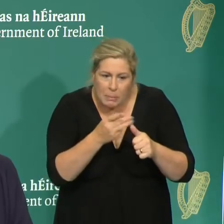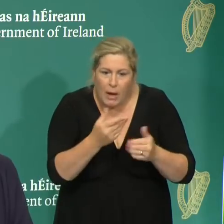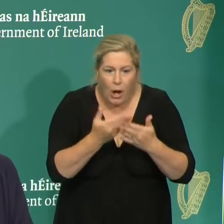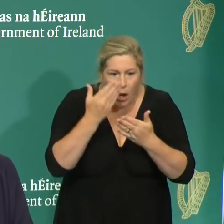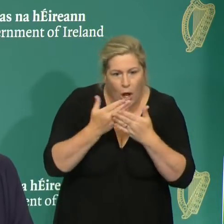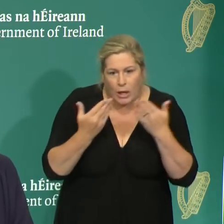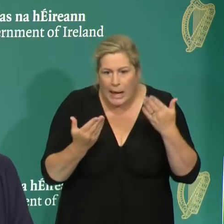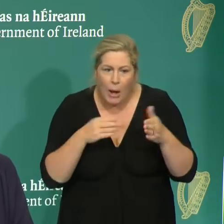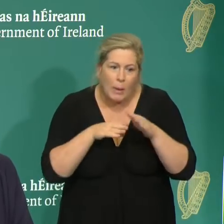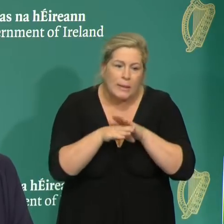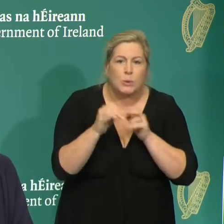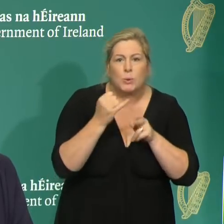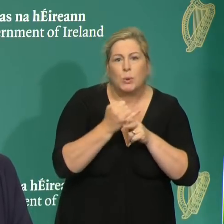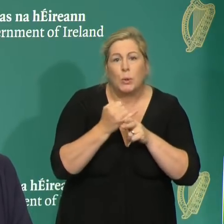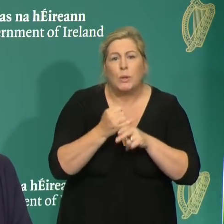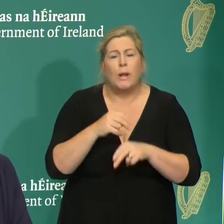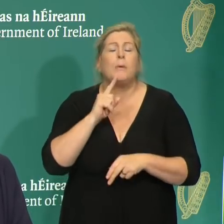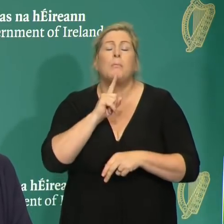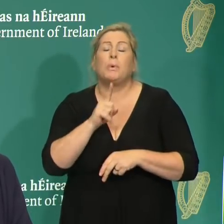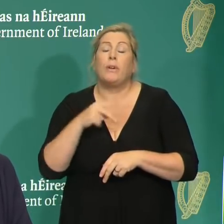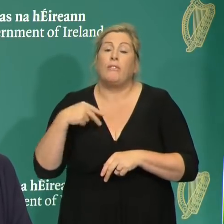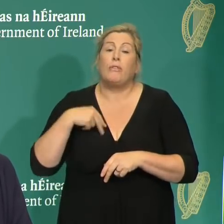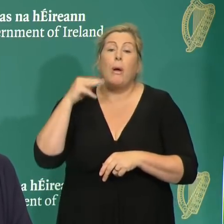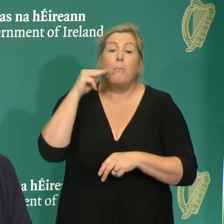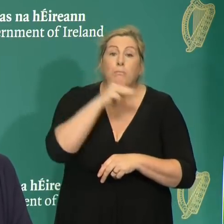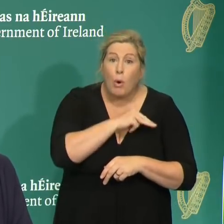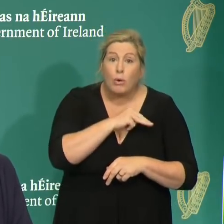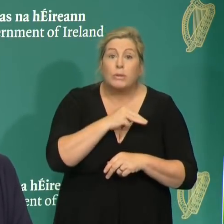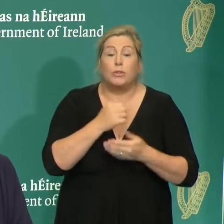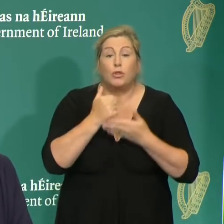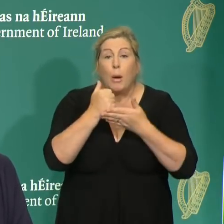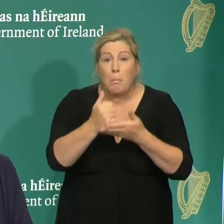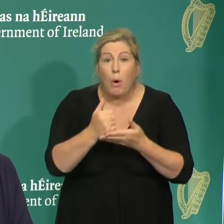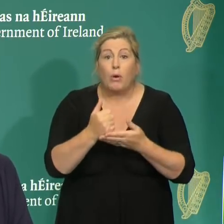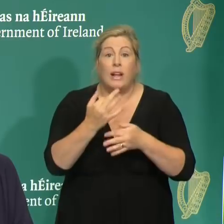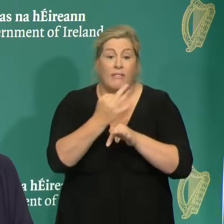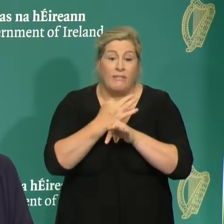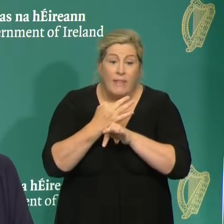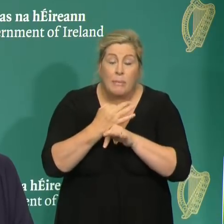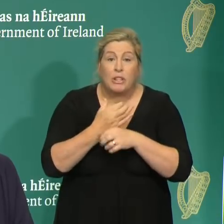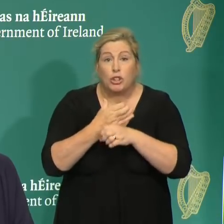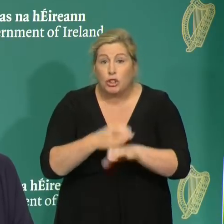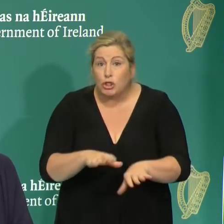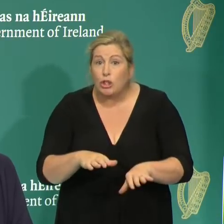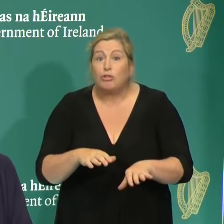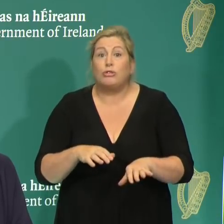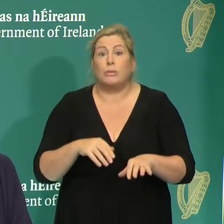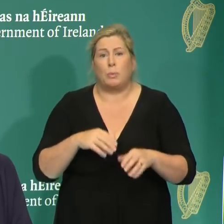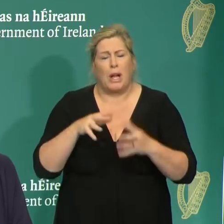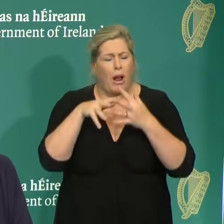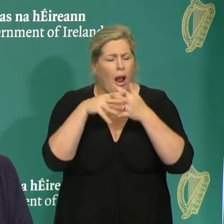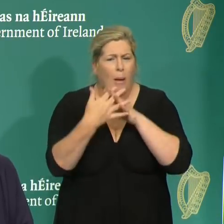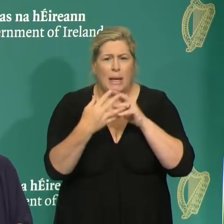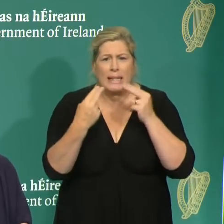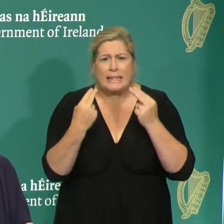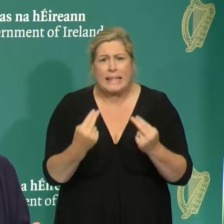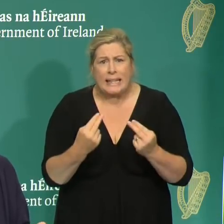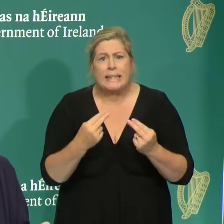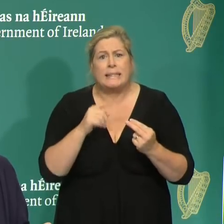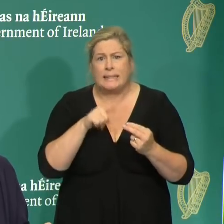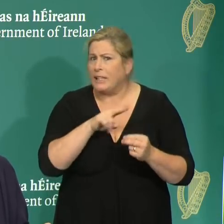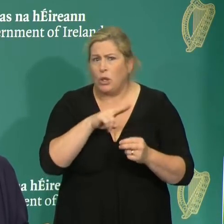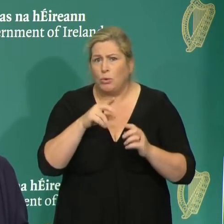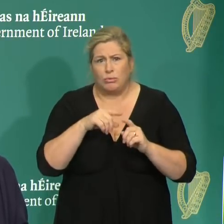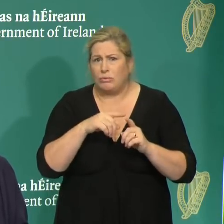schools, it's important to support families to ensure no children with complex needs regress in terms of their education and